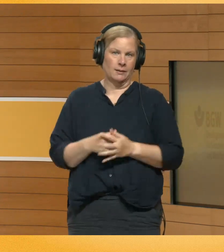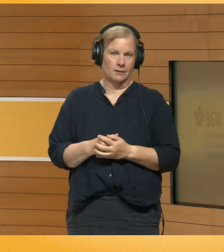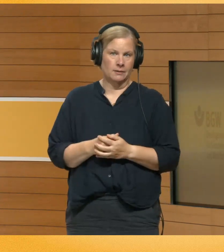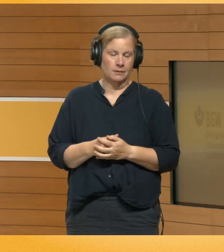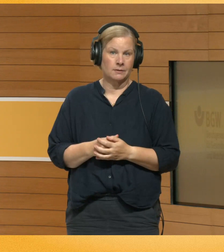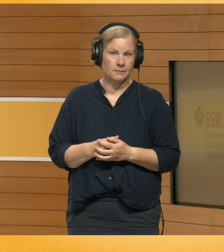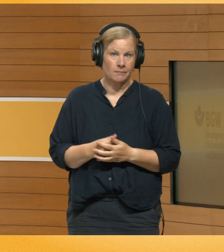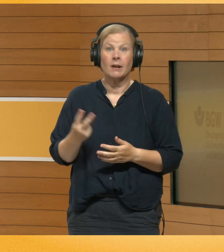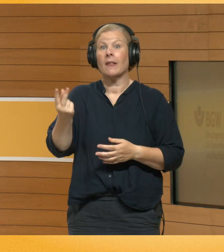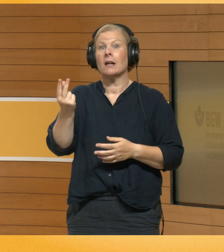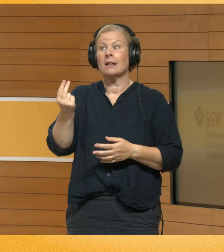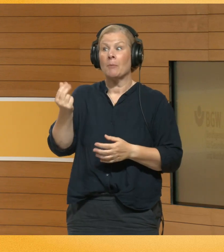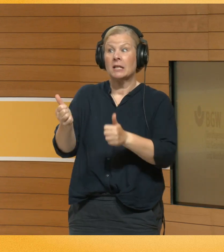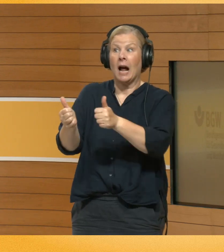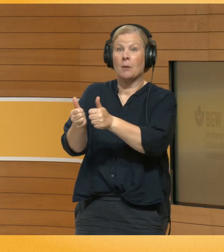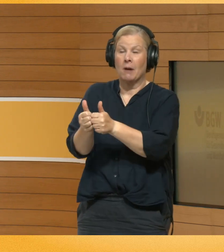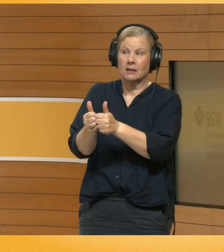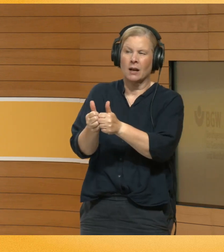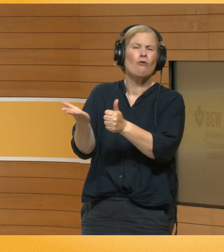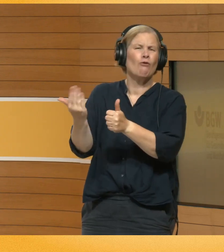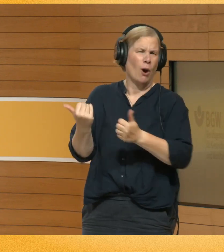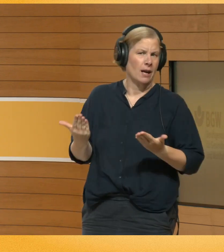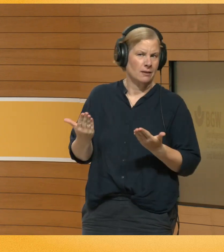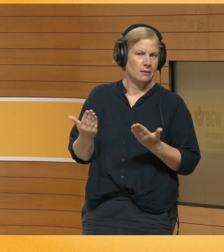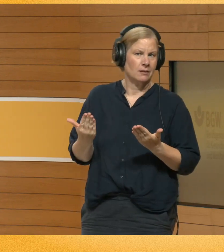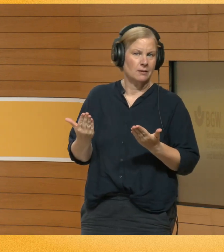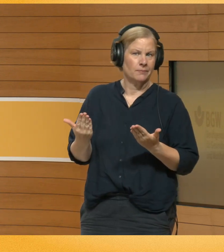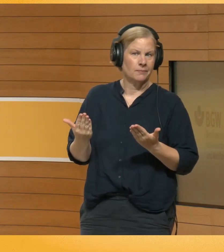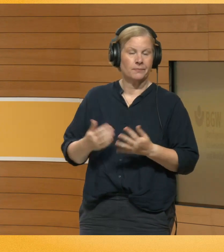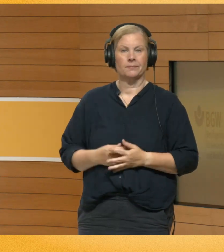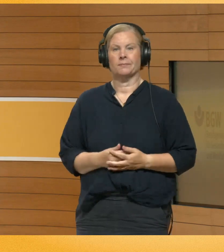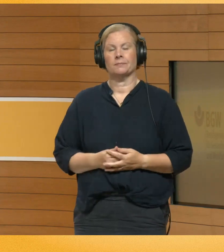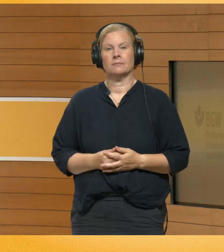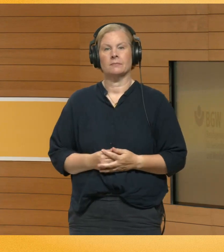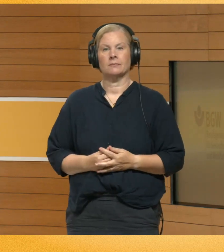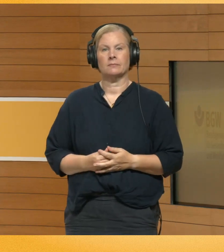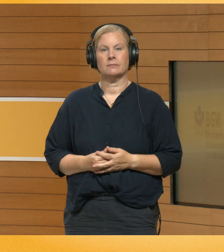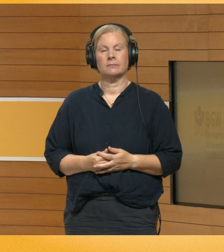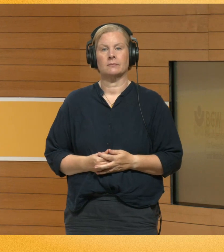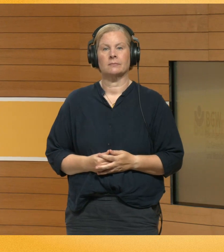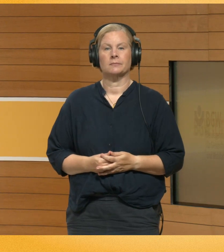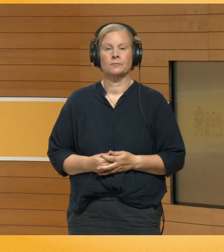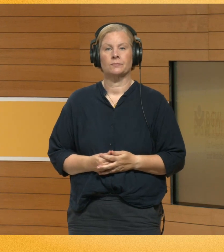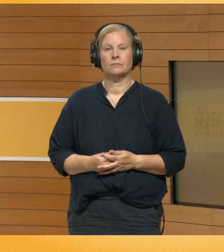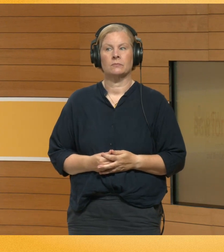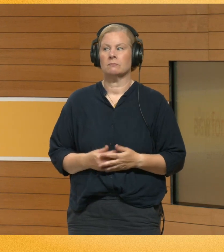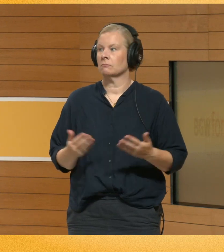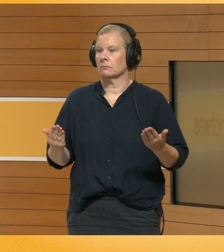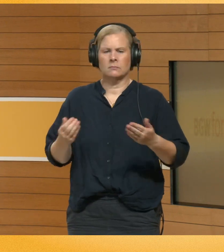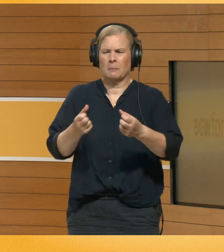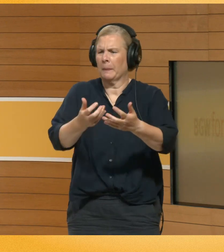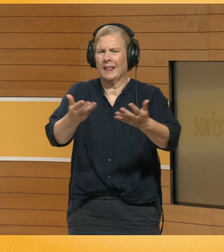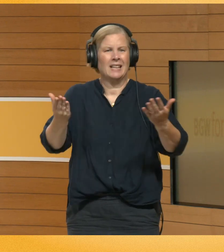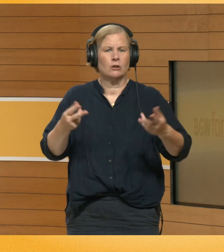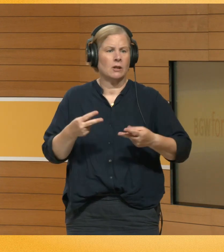table so that there's an informed decision. So you don't just build a hospital when you don't have any staff. So these are the sort of things that we need to